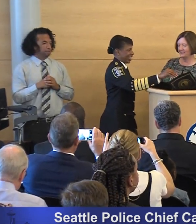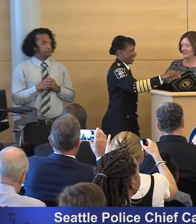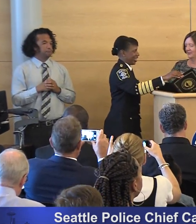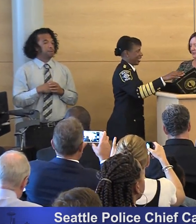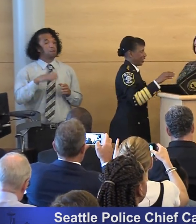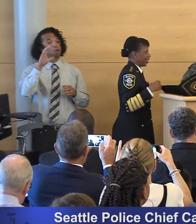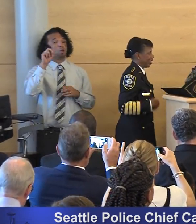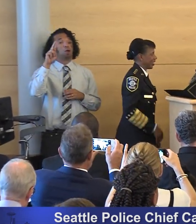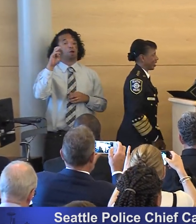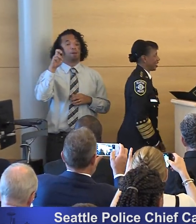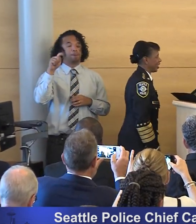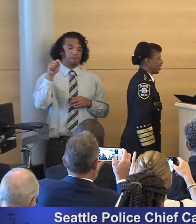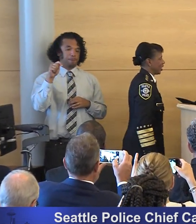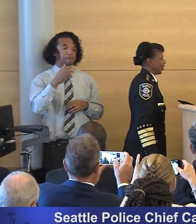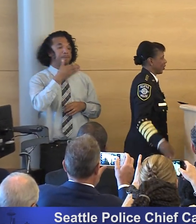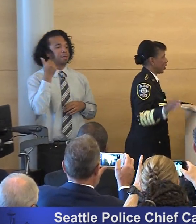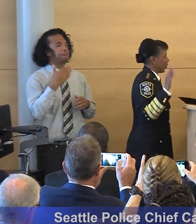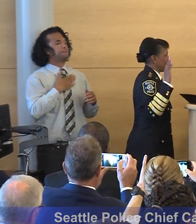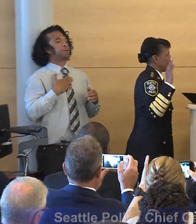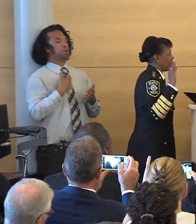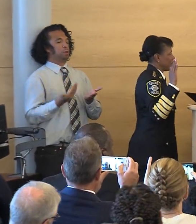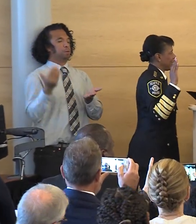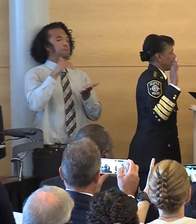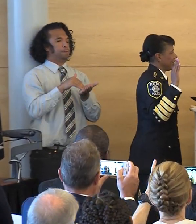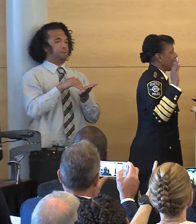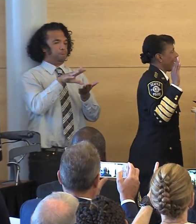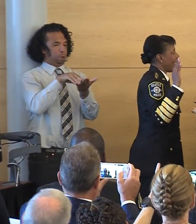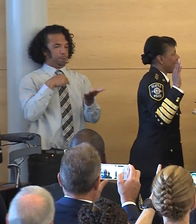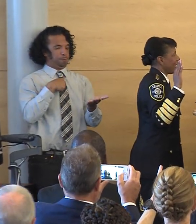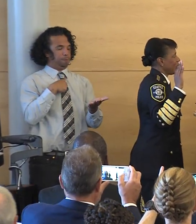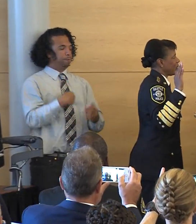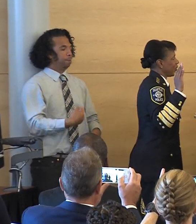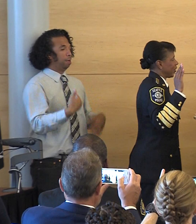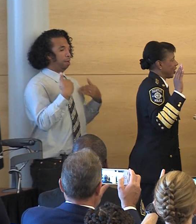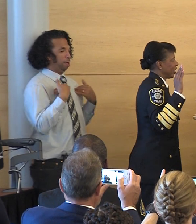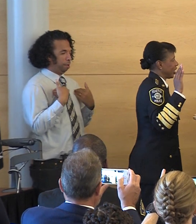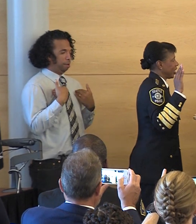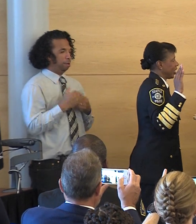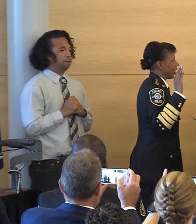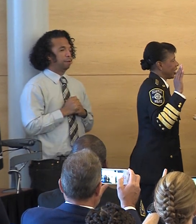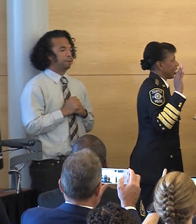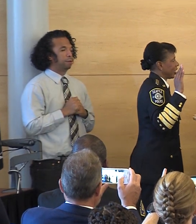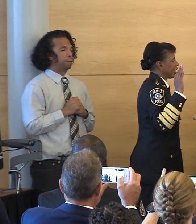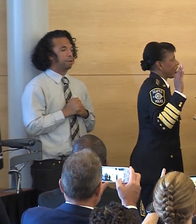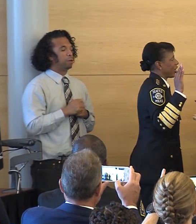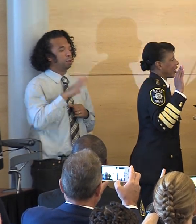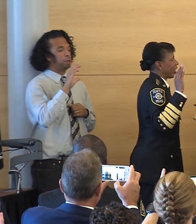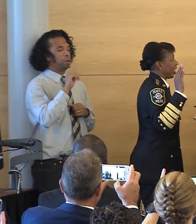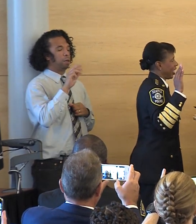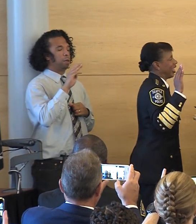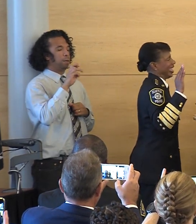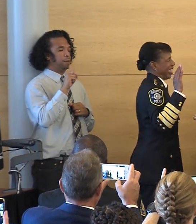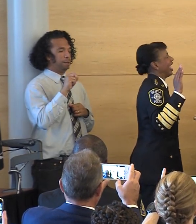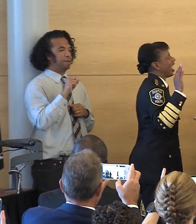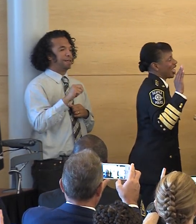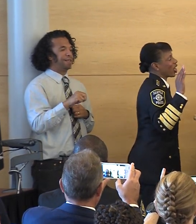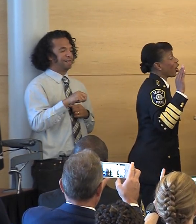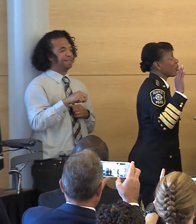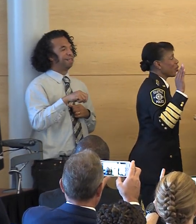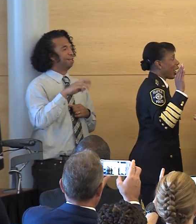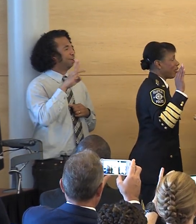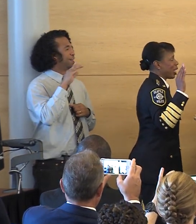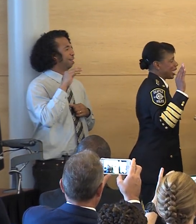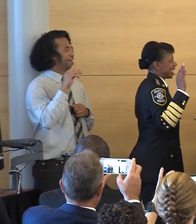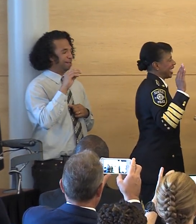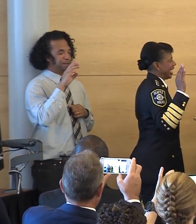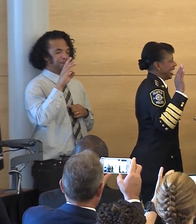Carmen Best, please repeat after me. I, Carmen B. Best, Carmen Y. Best.